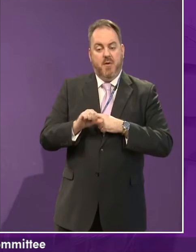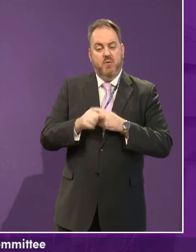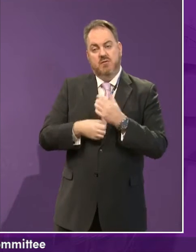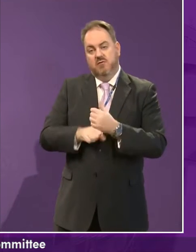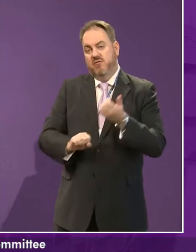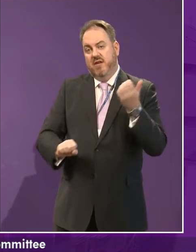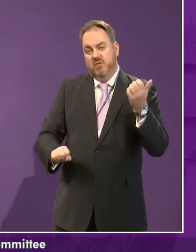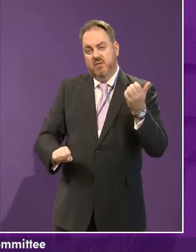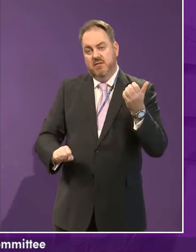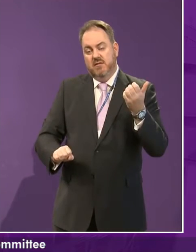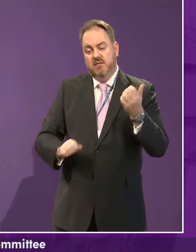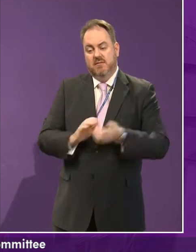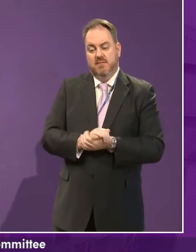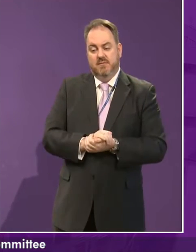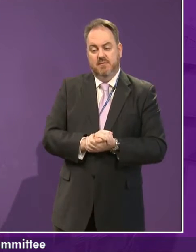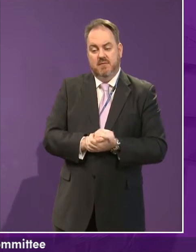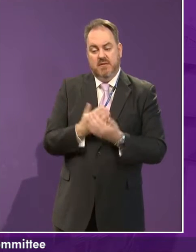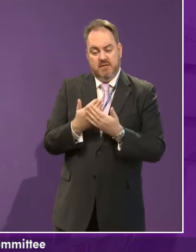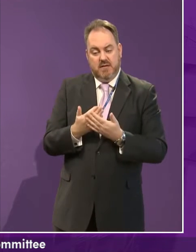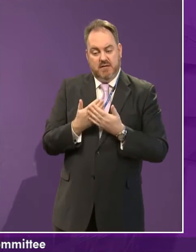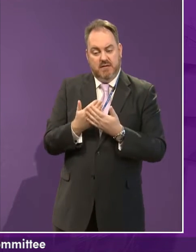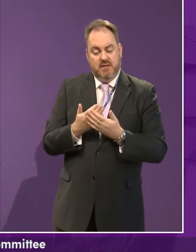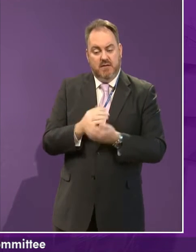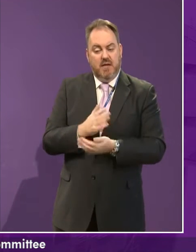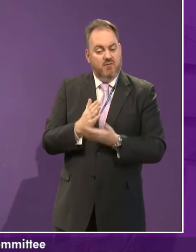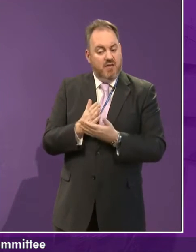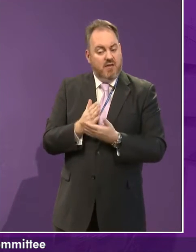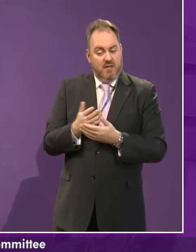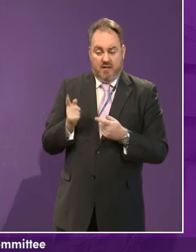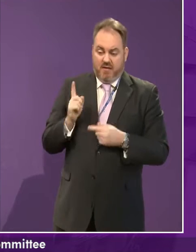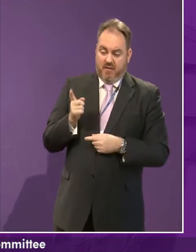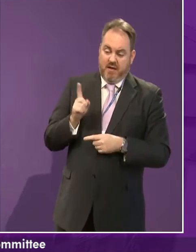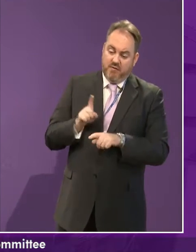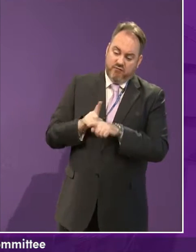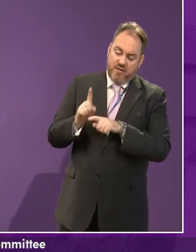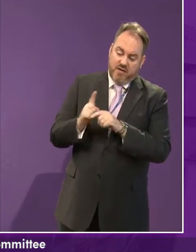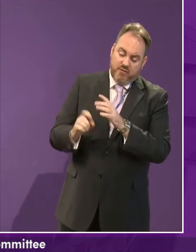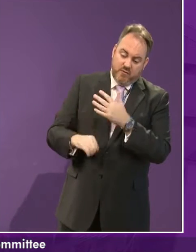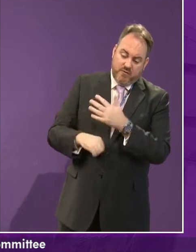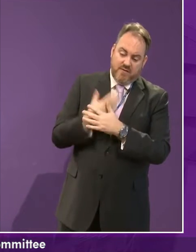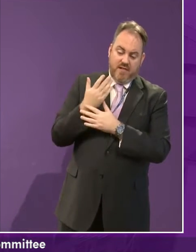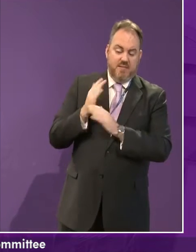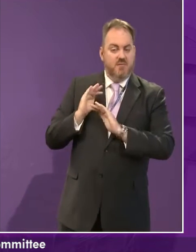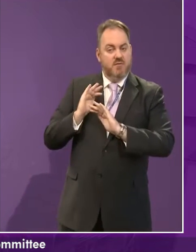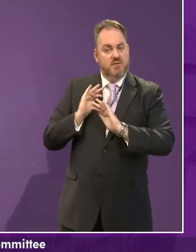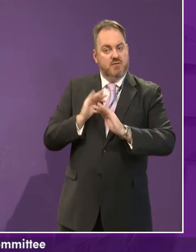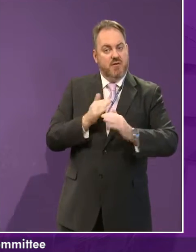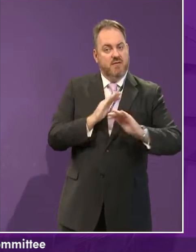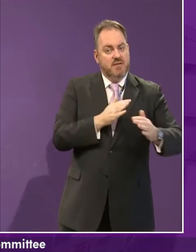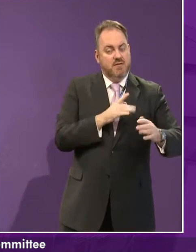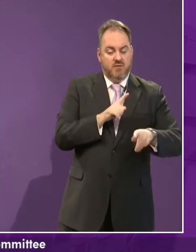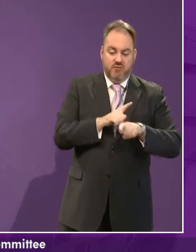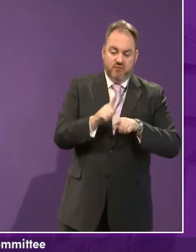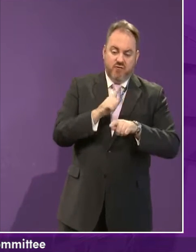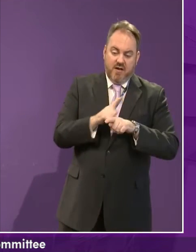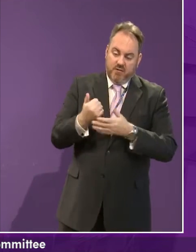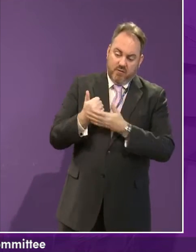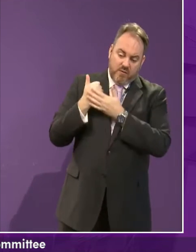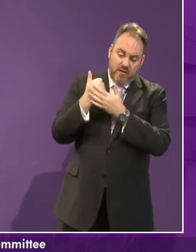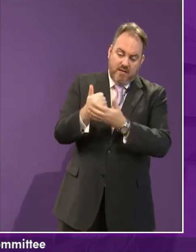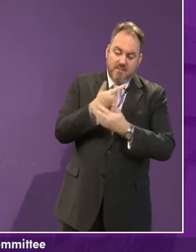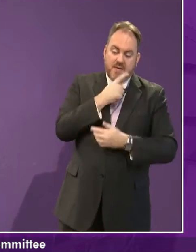are currently developing services in terms of being able to find out about information about universities and